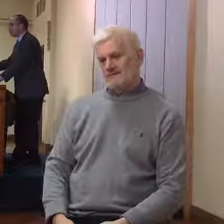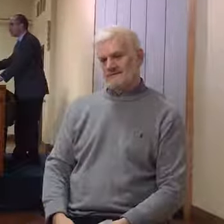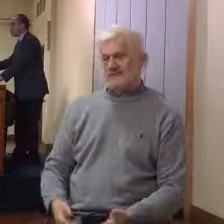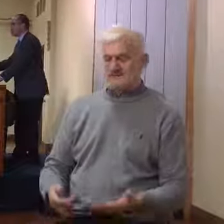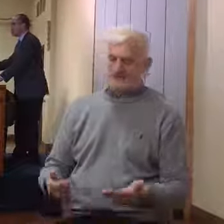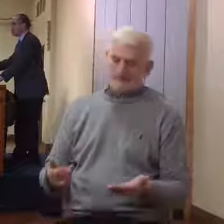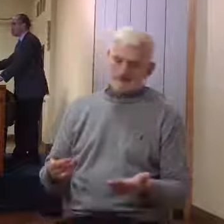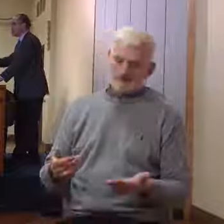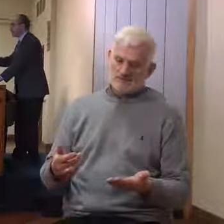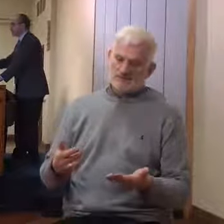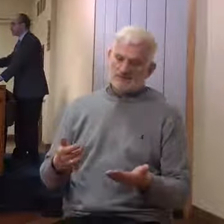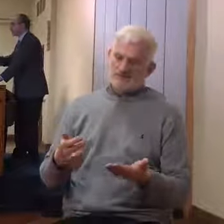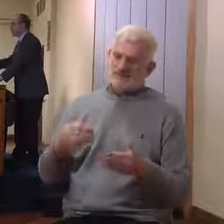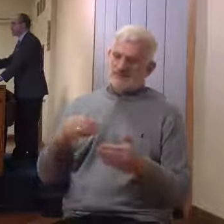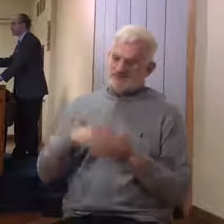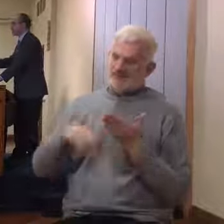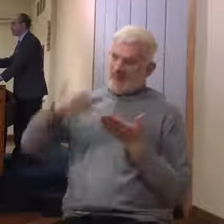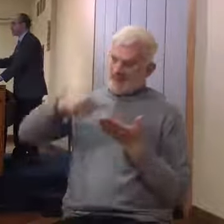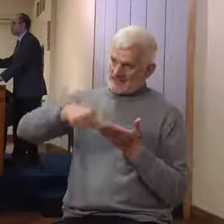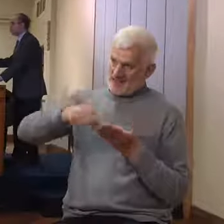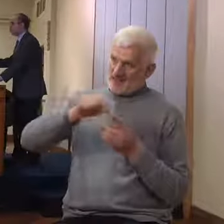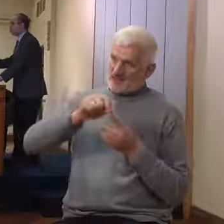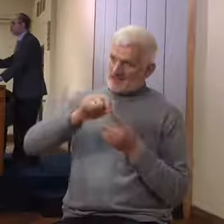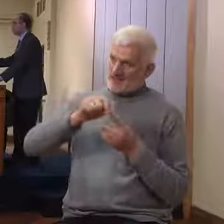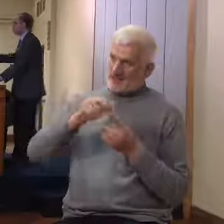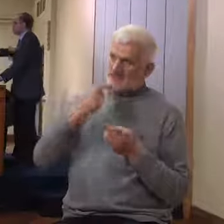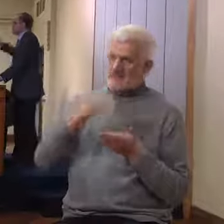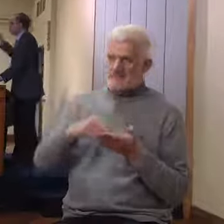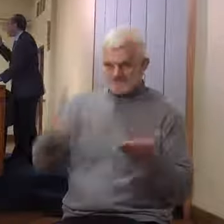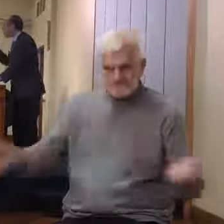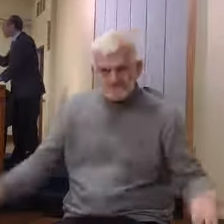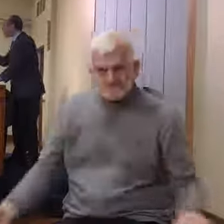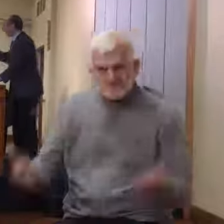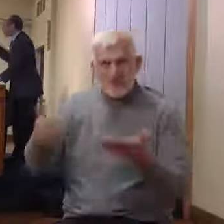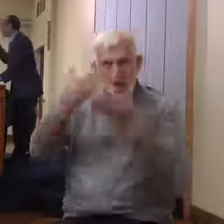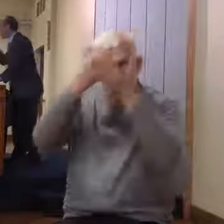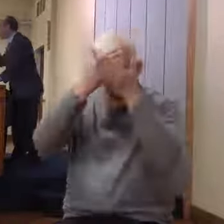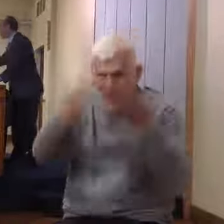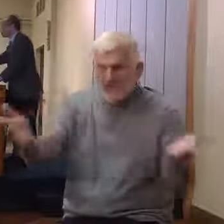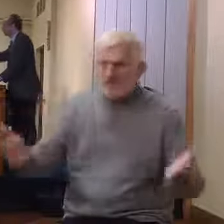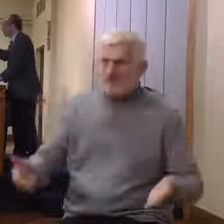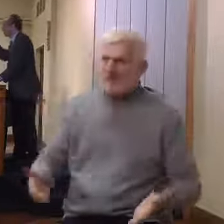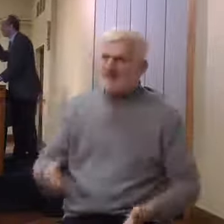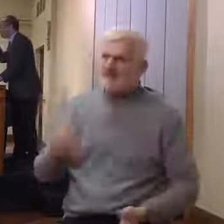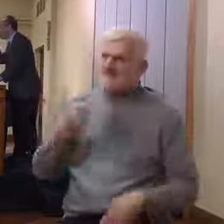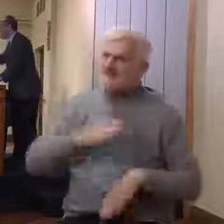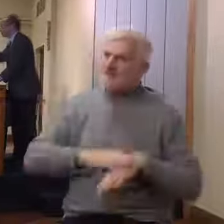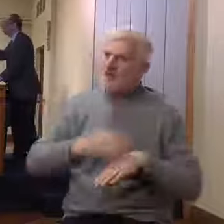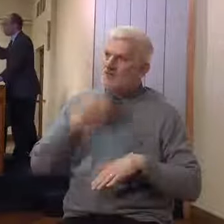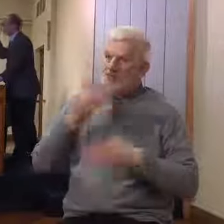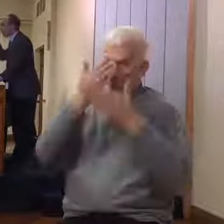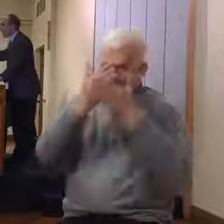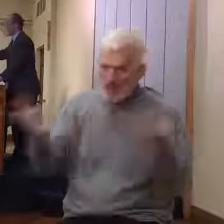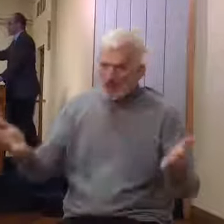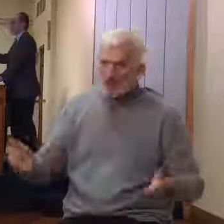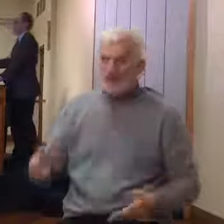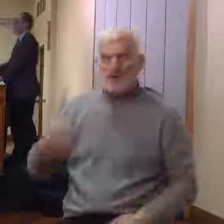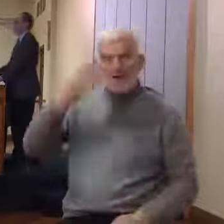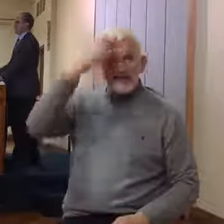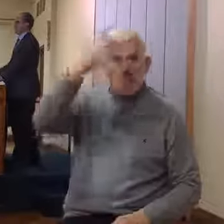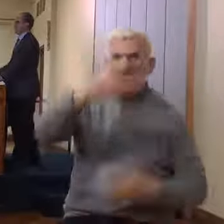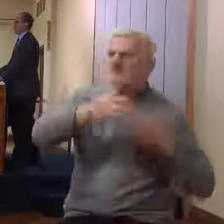times in his letter, he calls believers to be obedient, no matter what the government we have ahead of